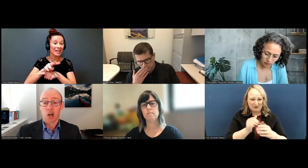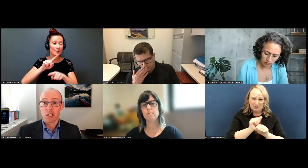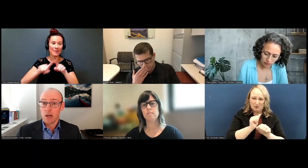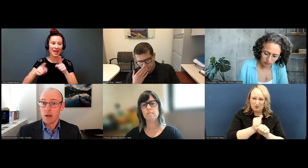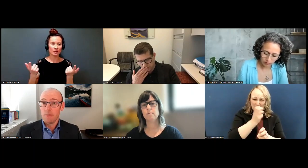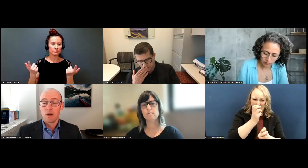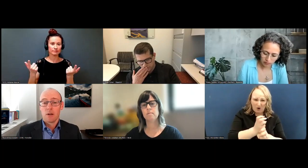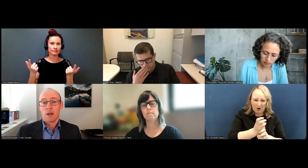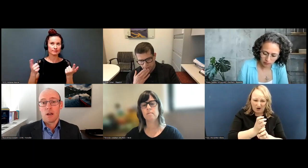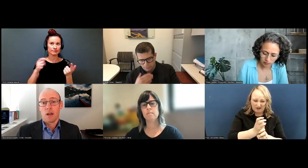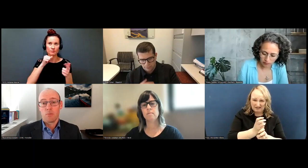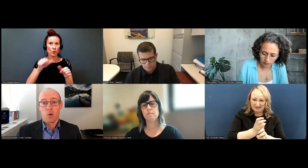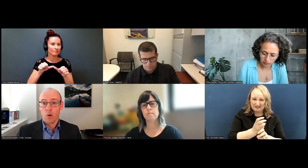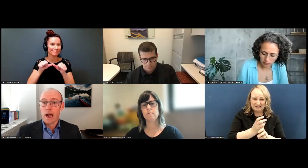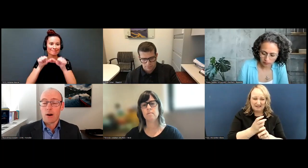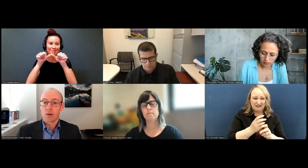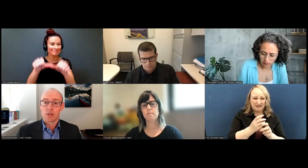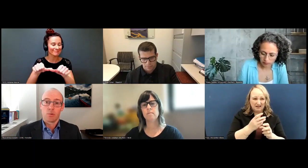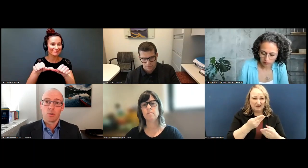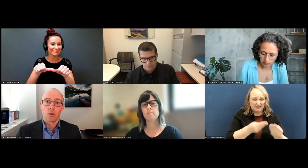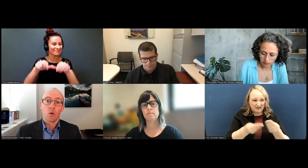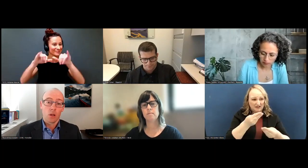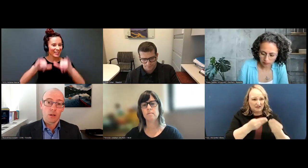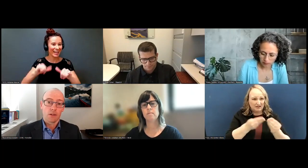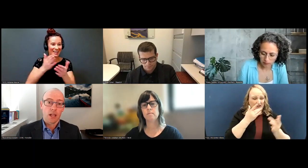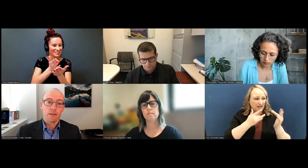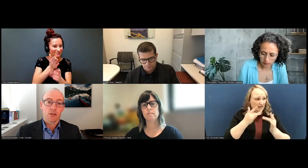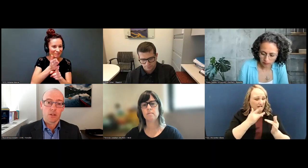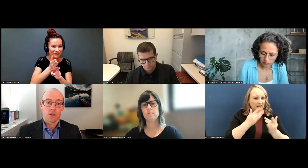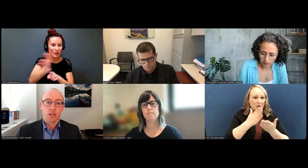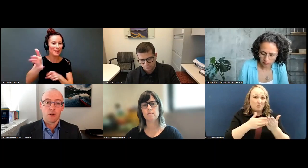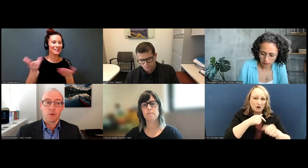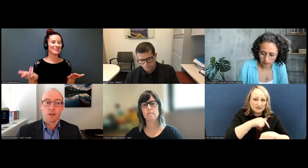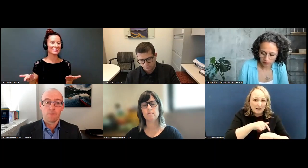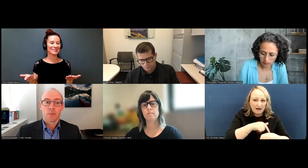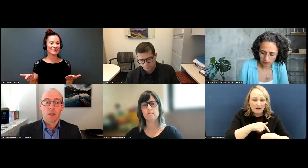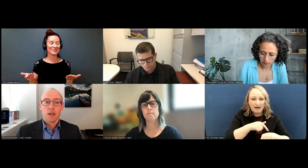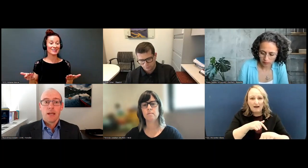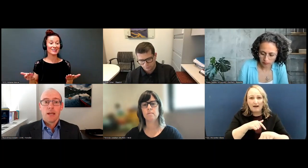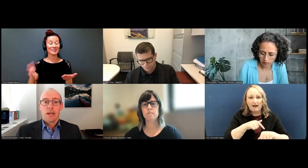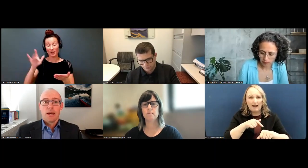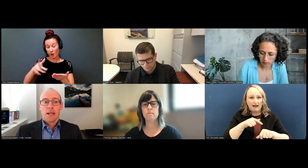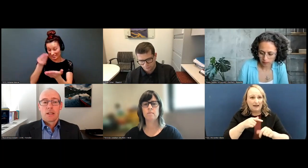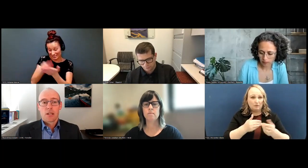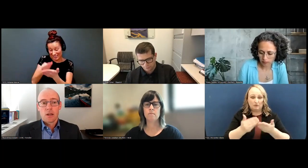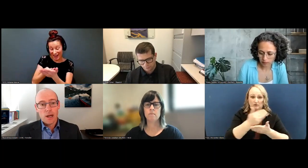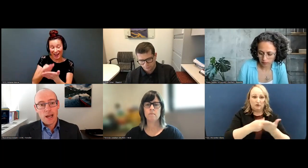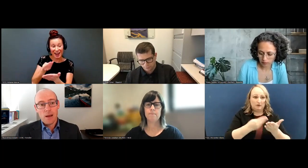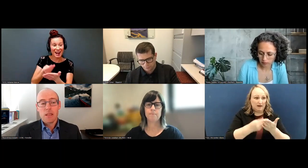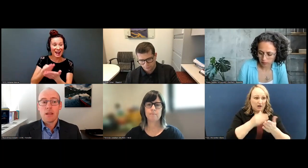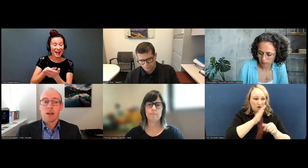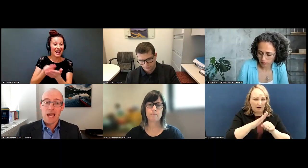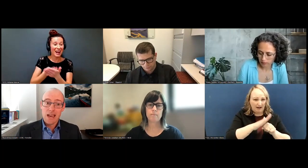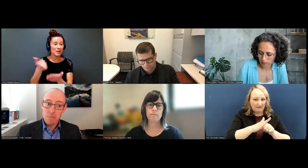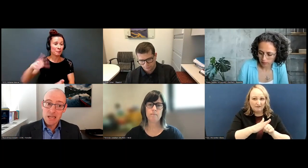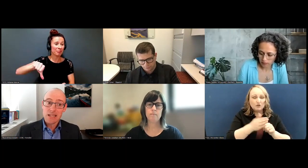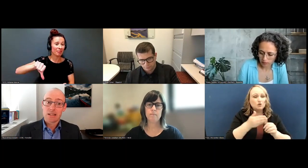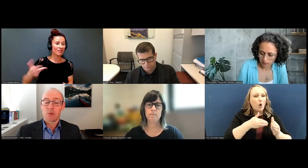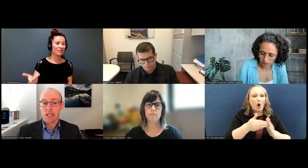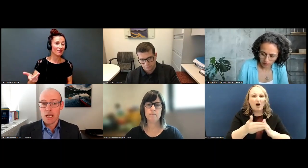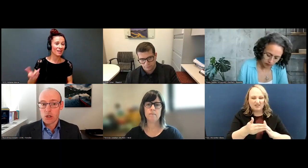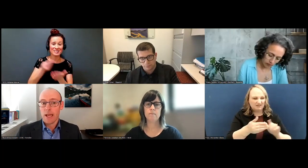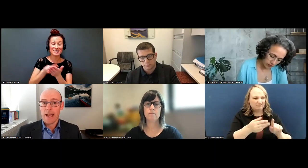often part-time, with poor hours and poor quality of life associated with them. So, there can